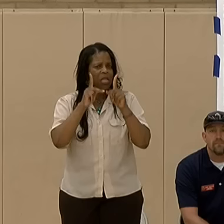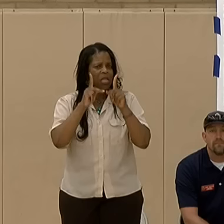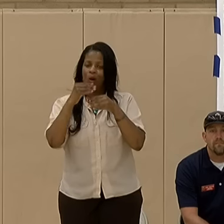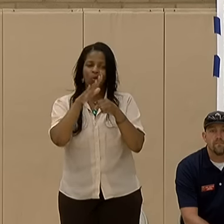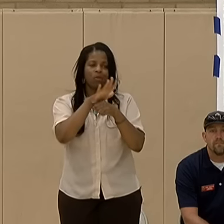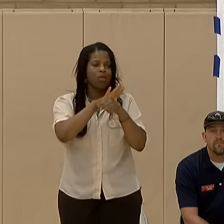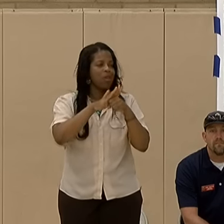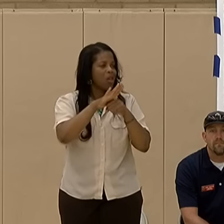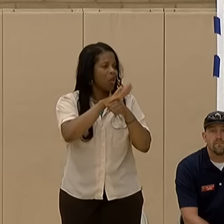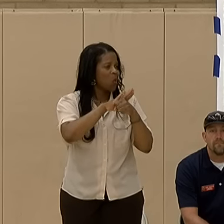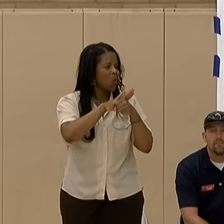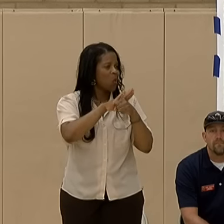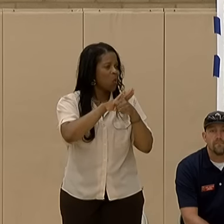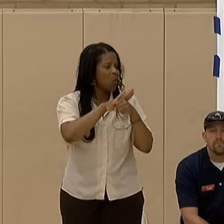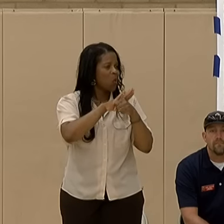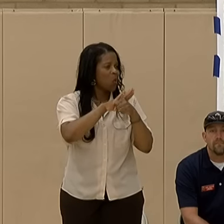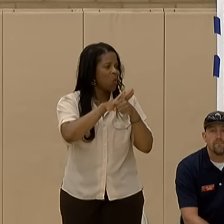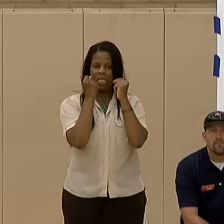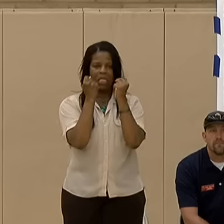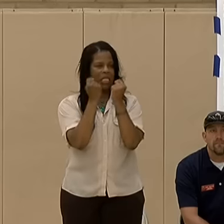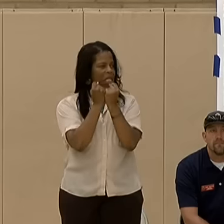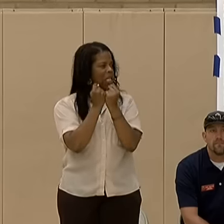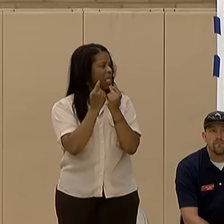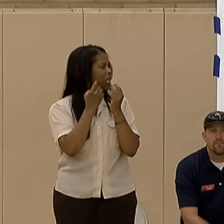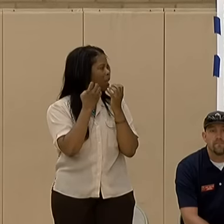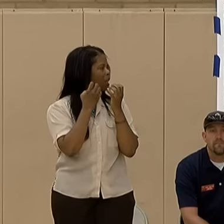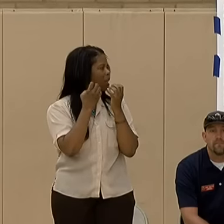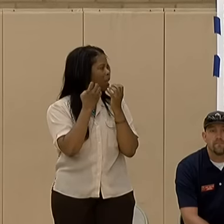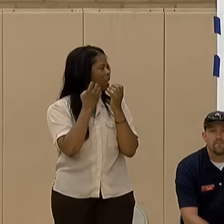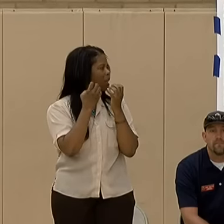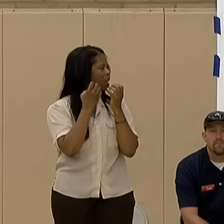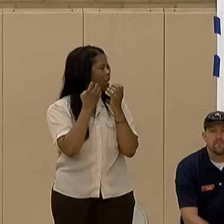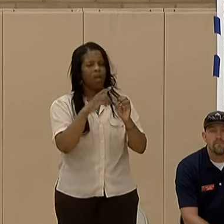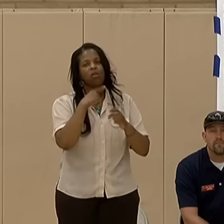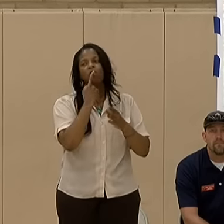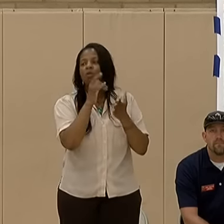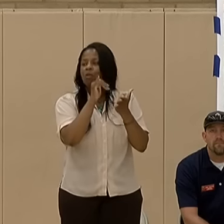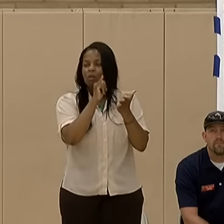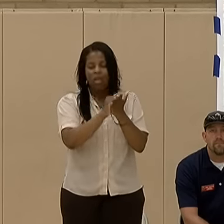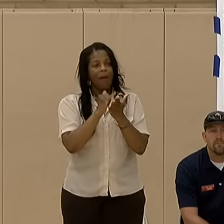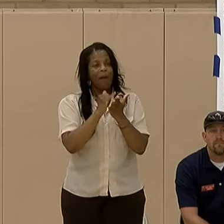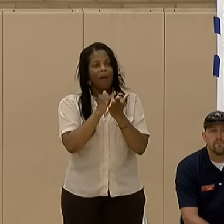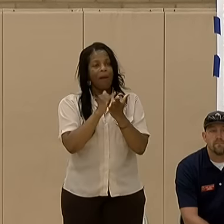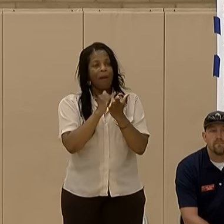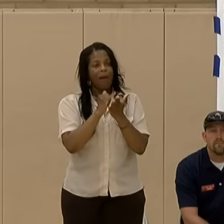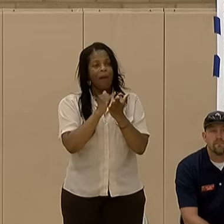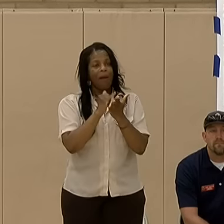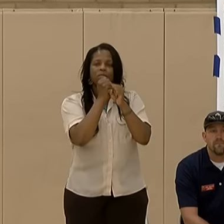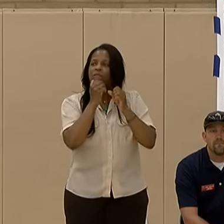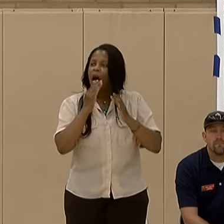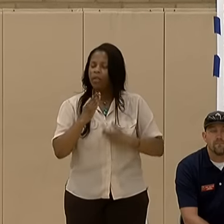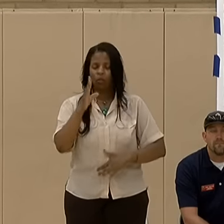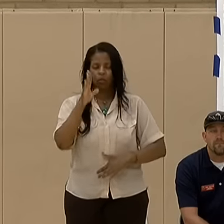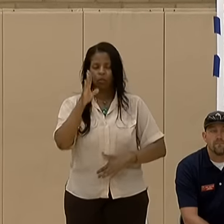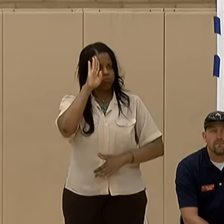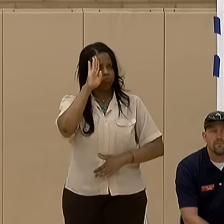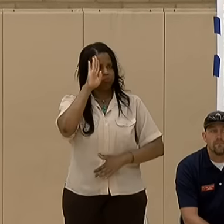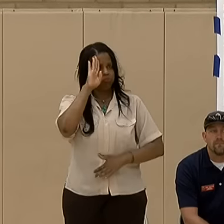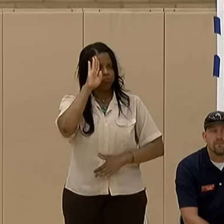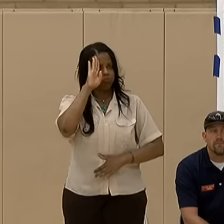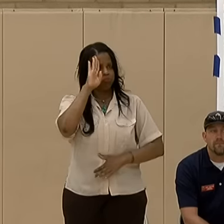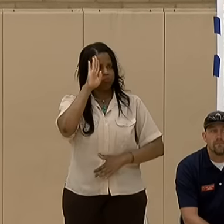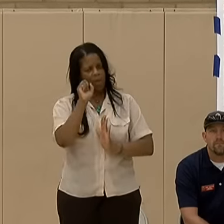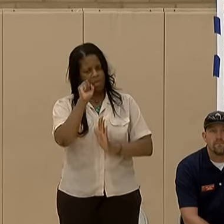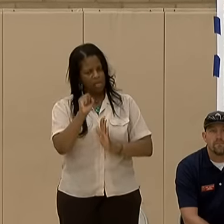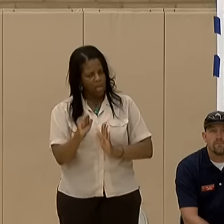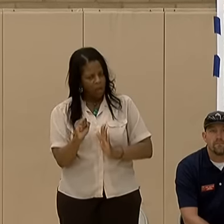And I can tell you that firefighters in your community today Some of them have been down in Southern California fighting